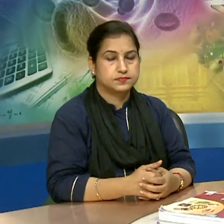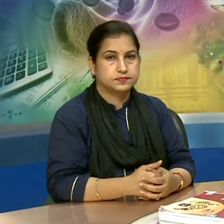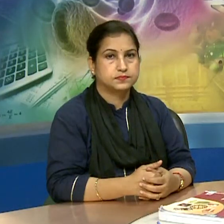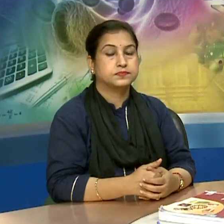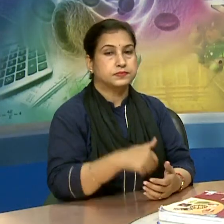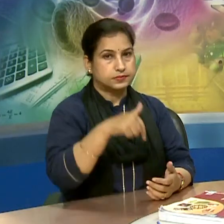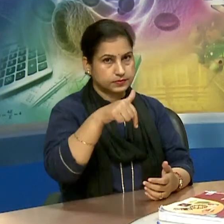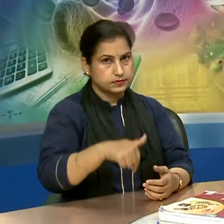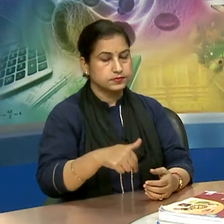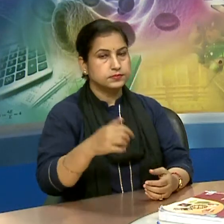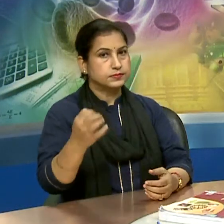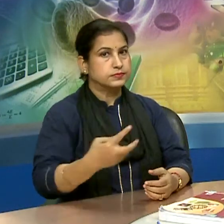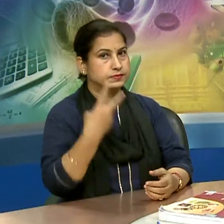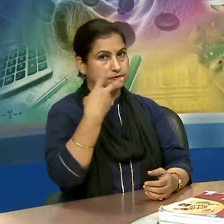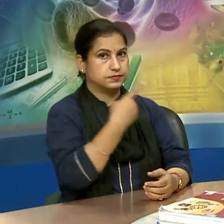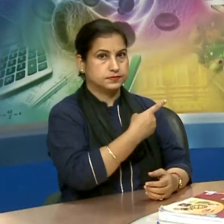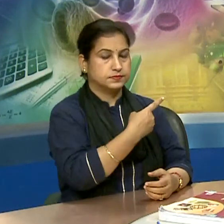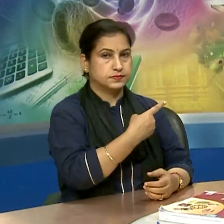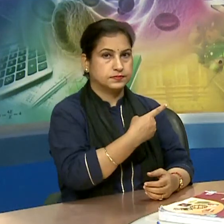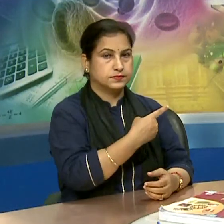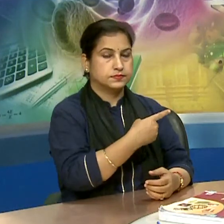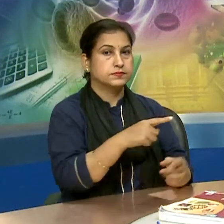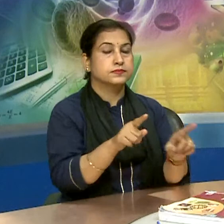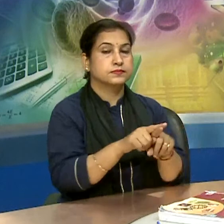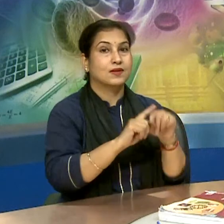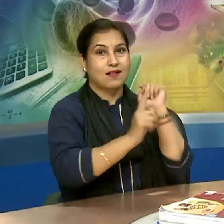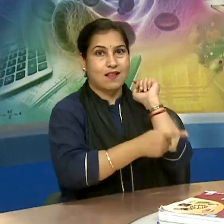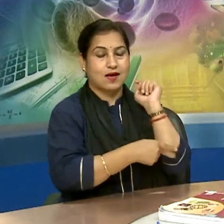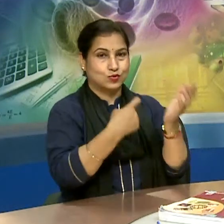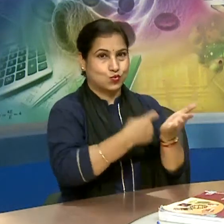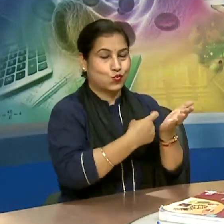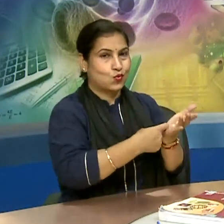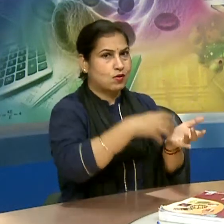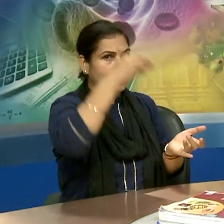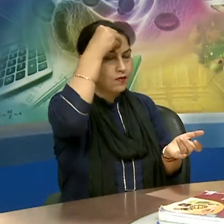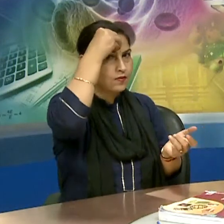Here's the last rule to remember.